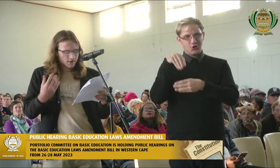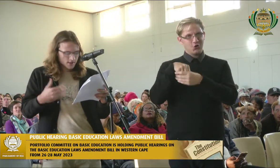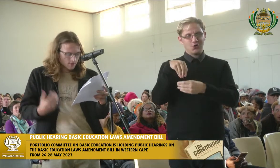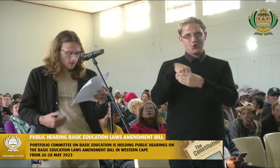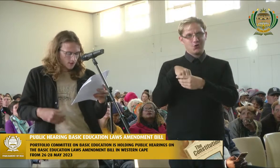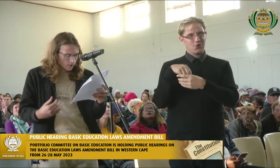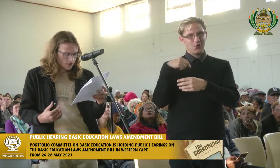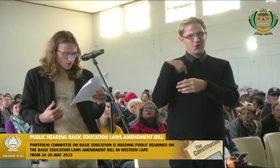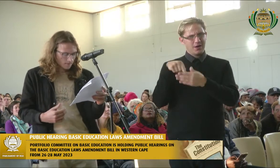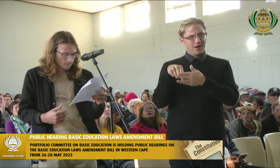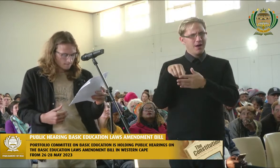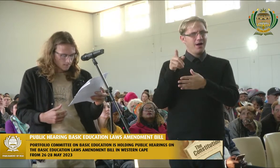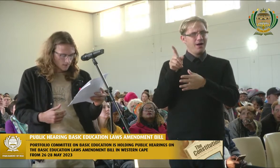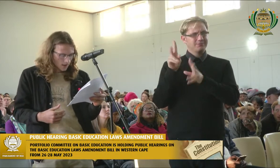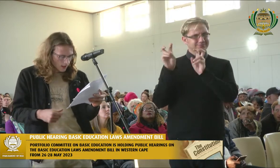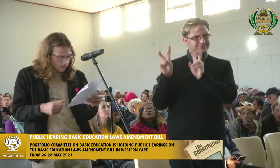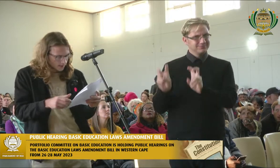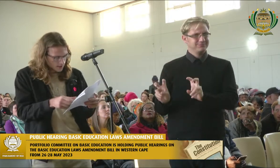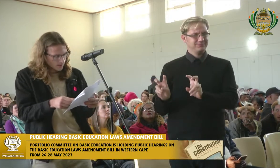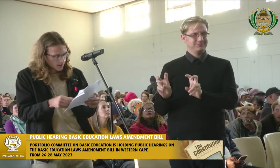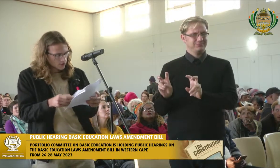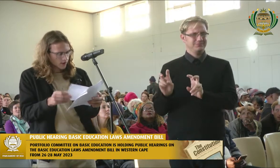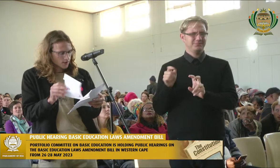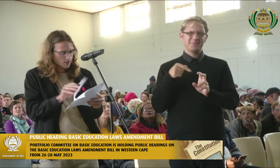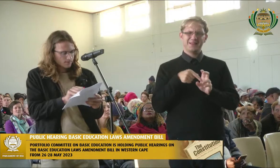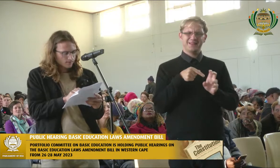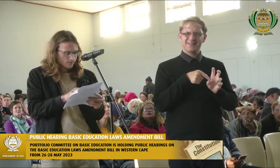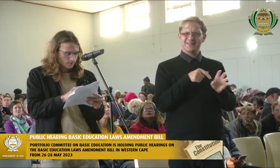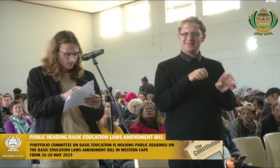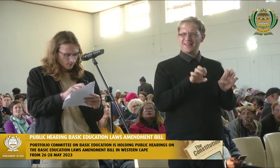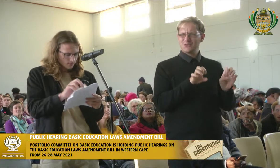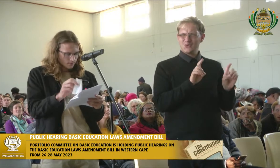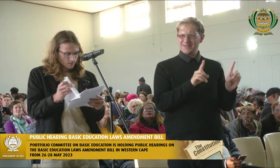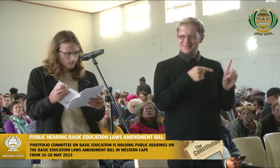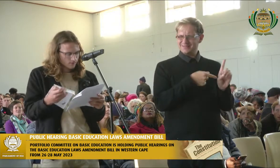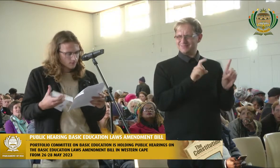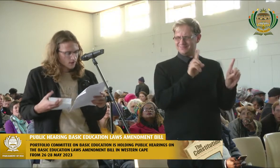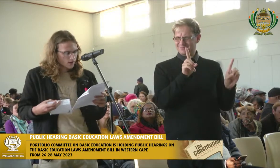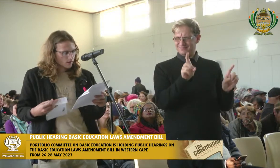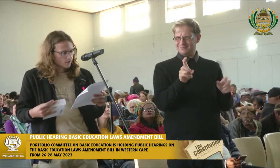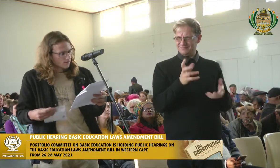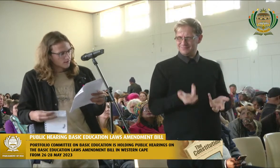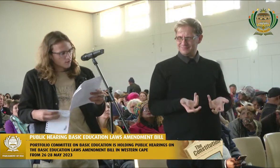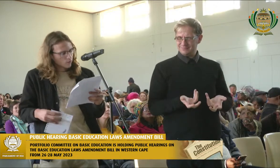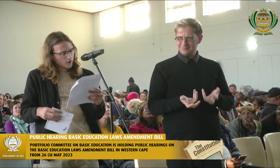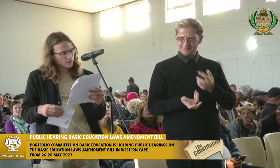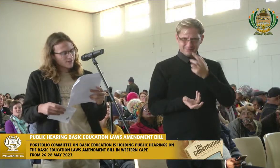learning about the subject in question. How can this be education?